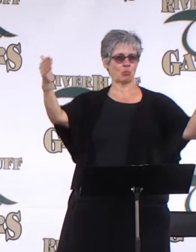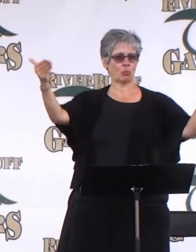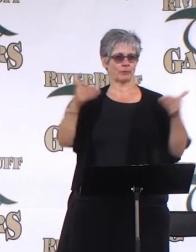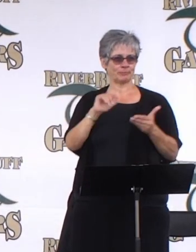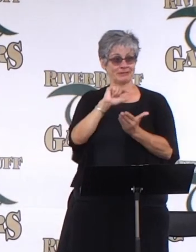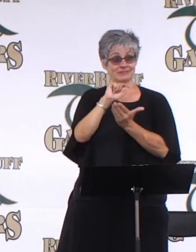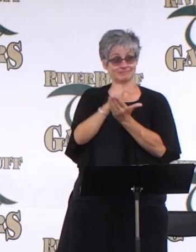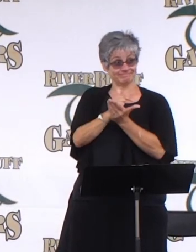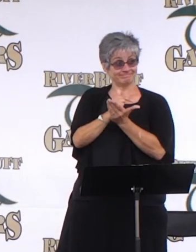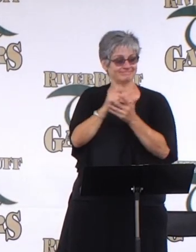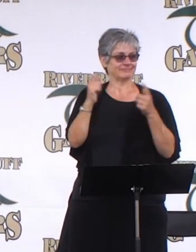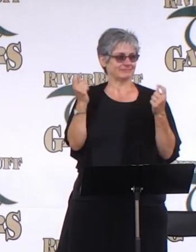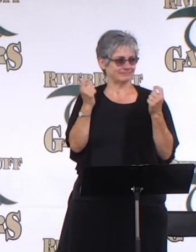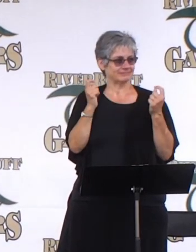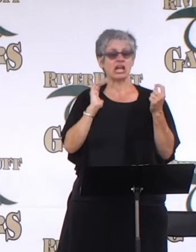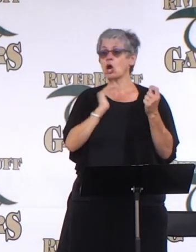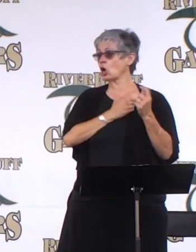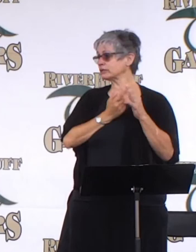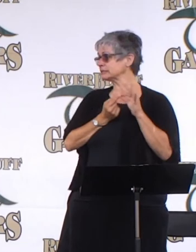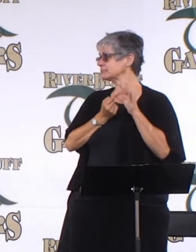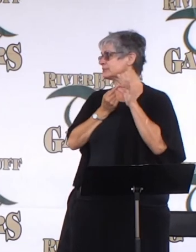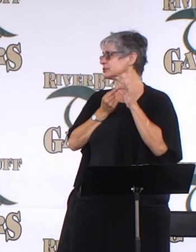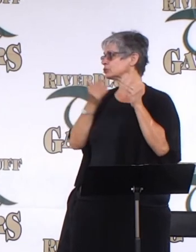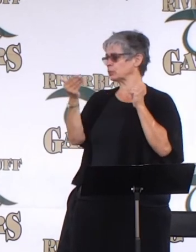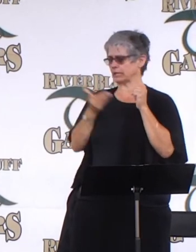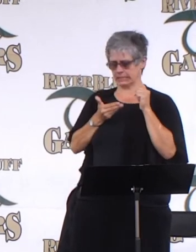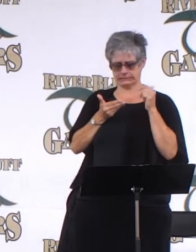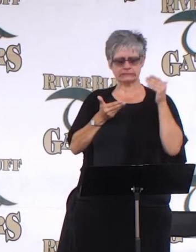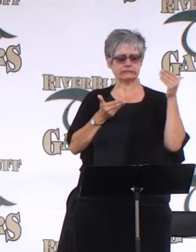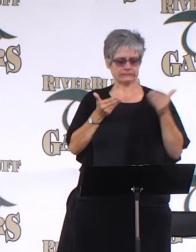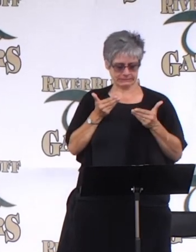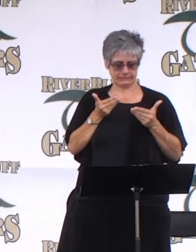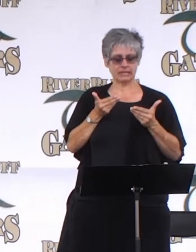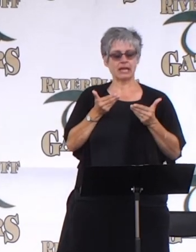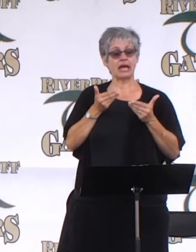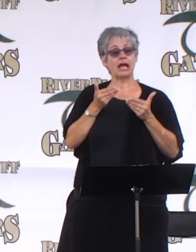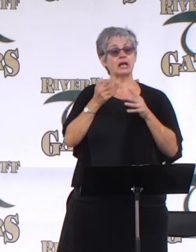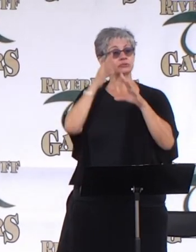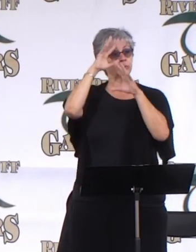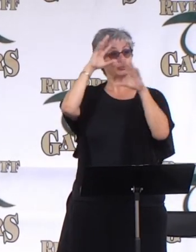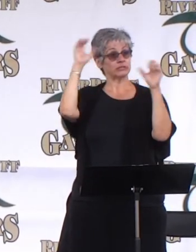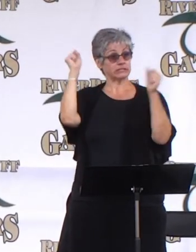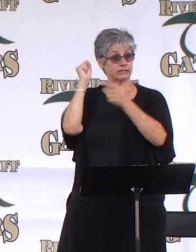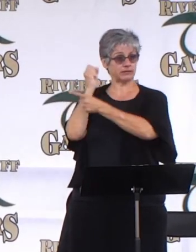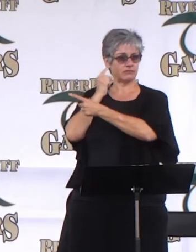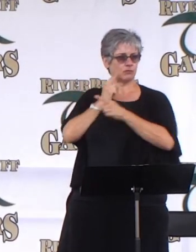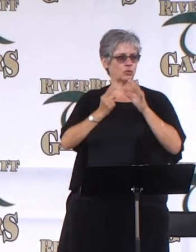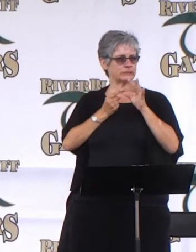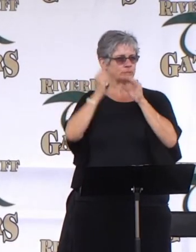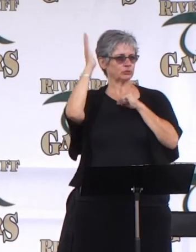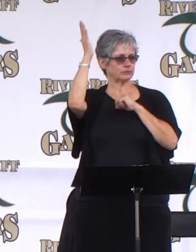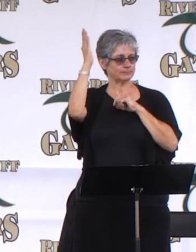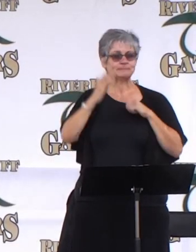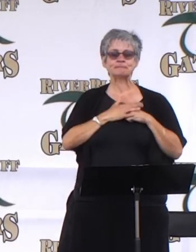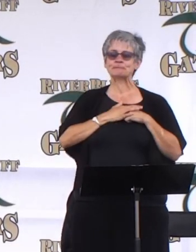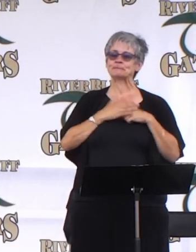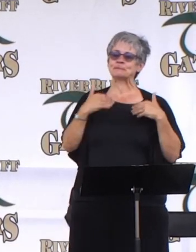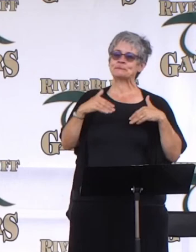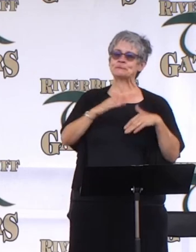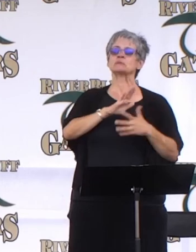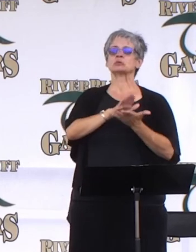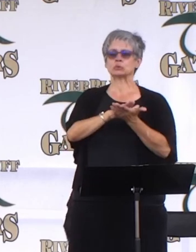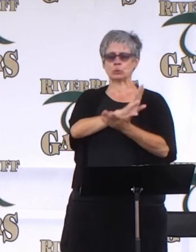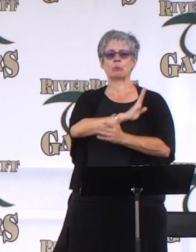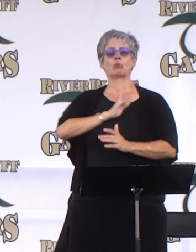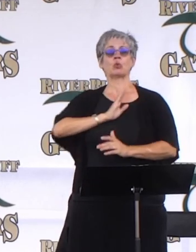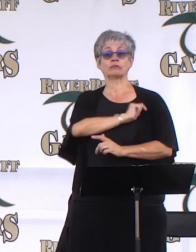guests today and then our superintendent for a few remarks. We are very fortunate to have an incredible set of leaders on our school board of trustees.